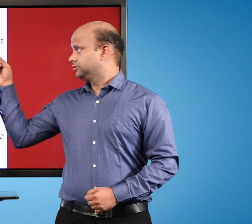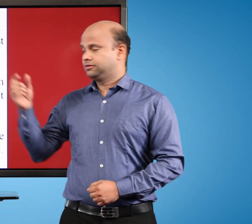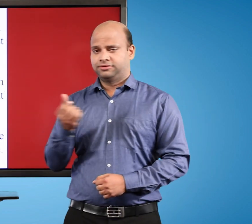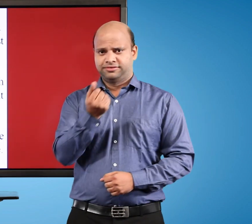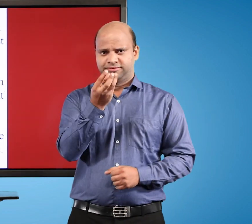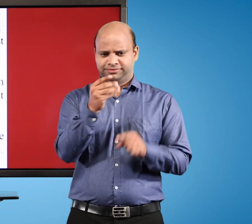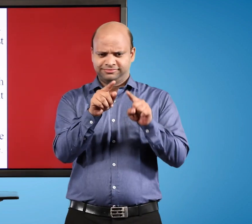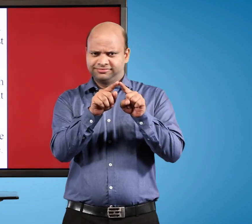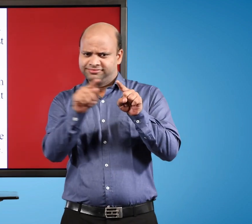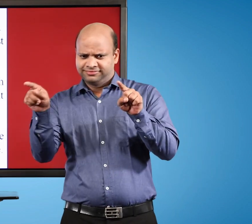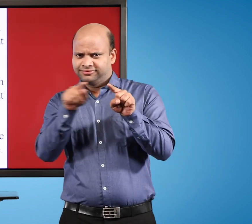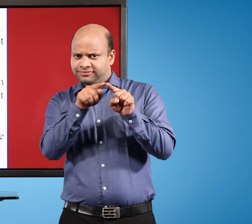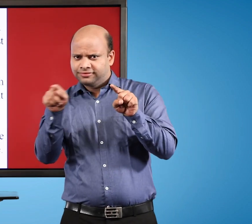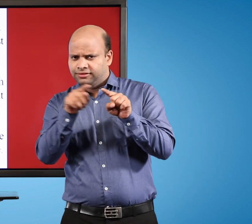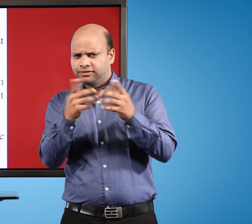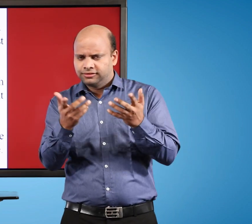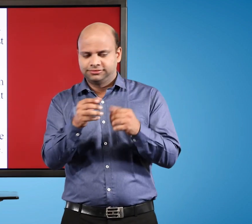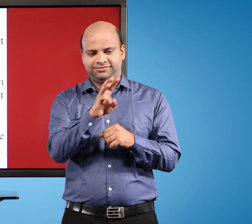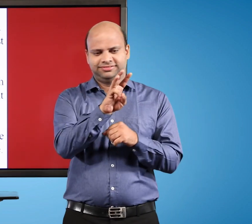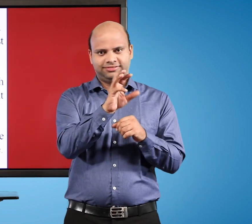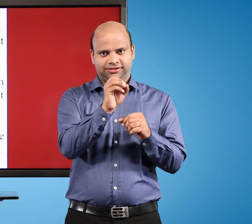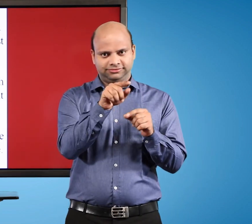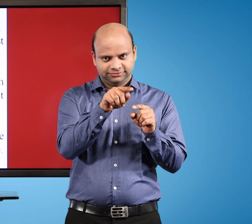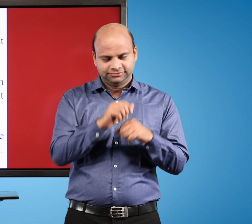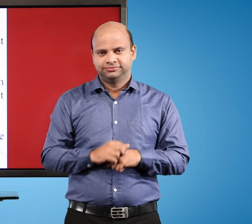Mark 30, 12, 18 on the number line.